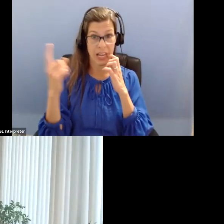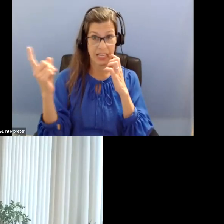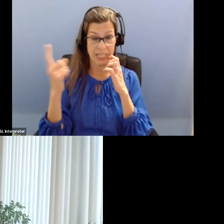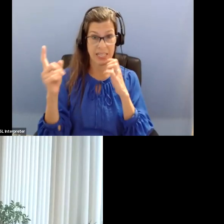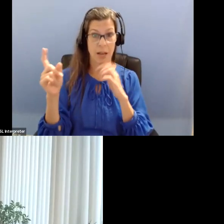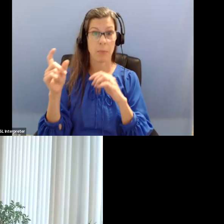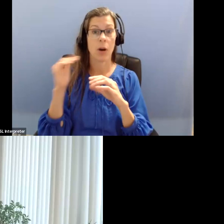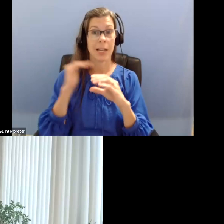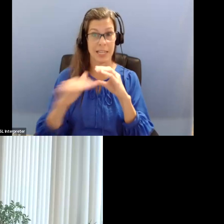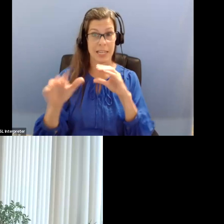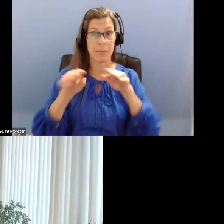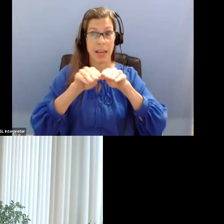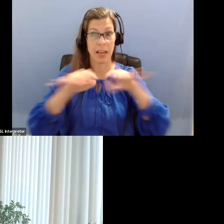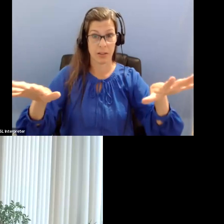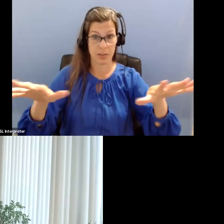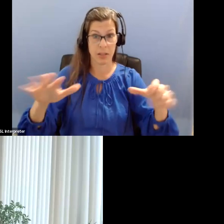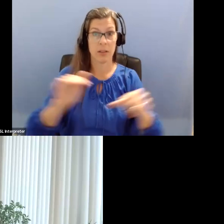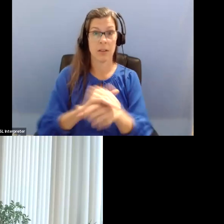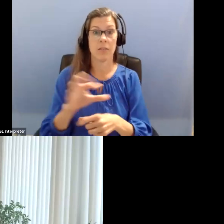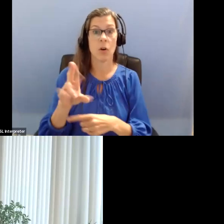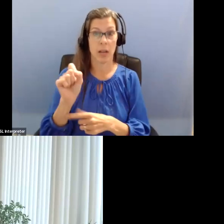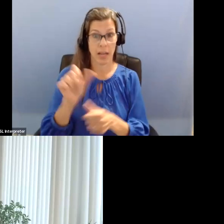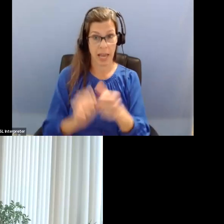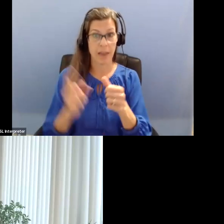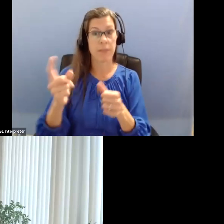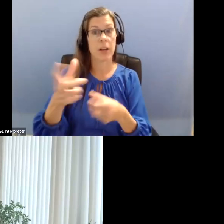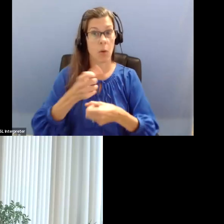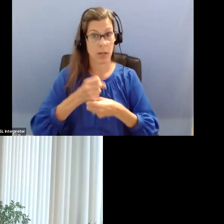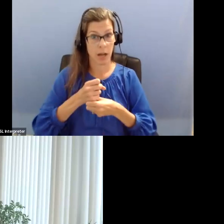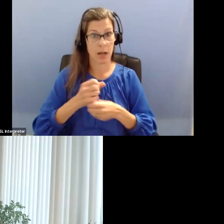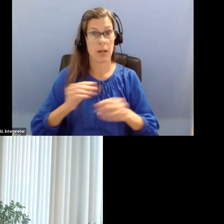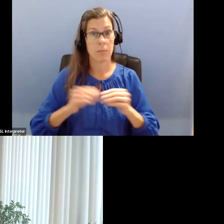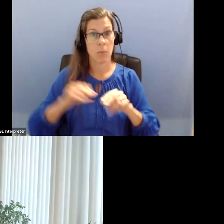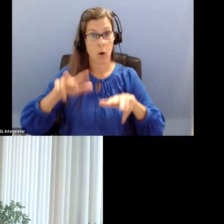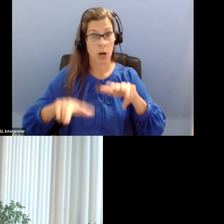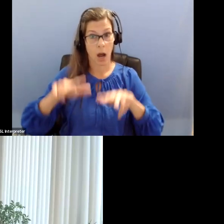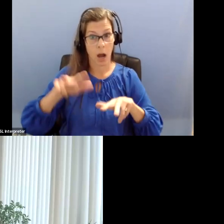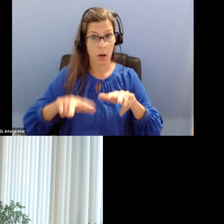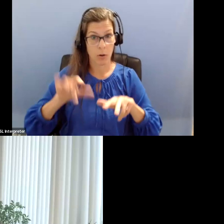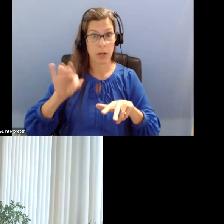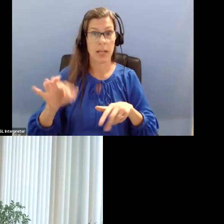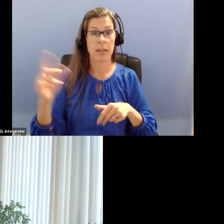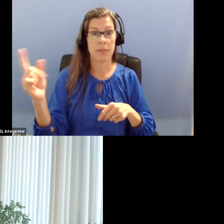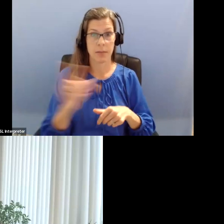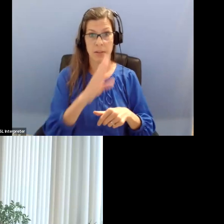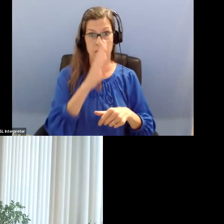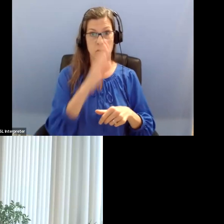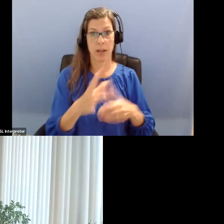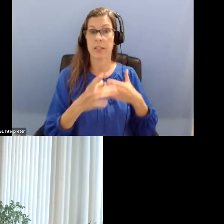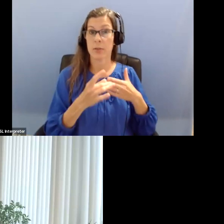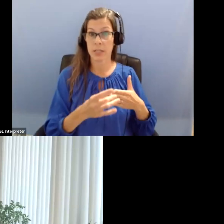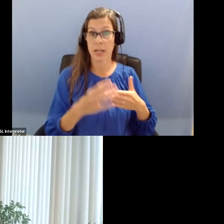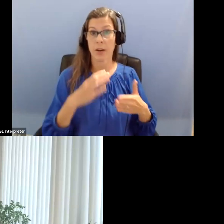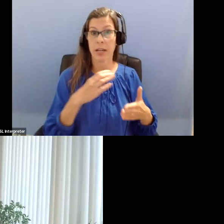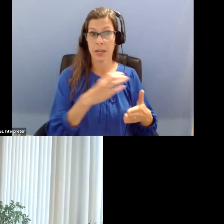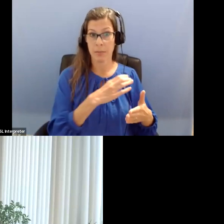full CRIS that means everybody got it. I think the more awkward position is if something comes directly to the steering committee,